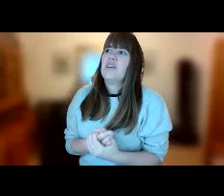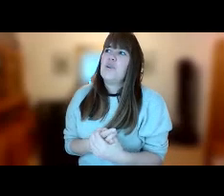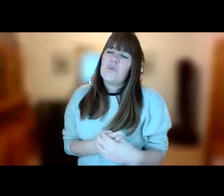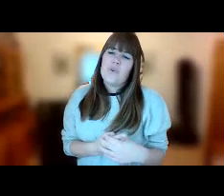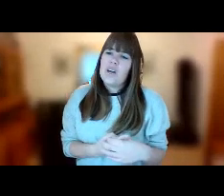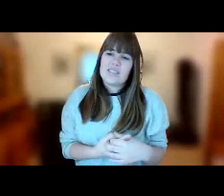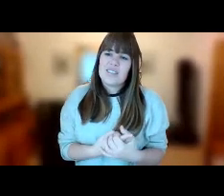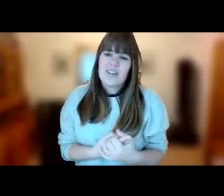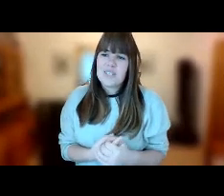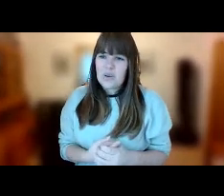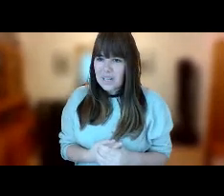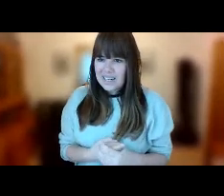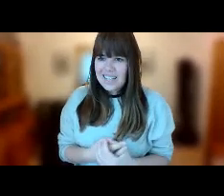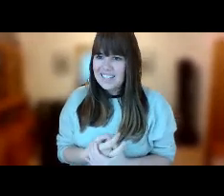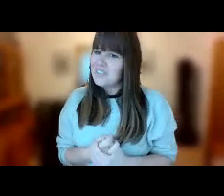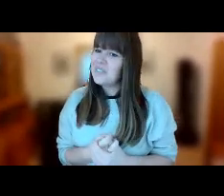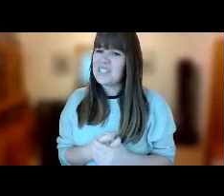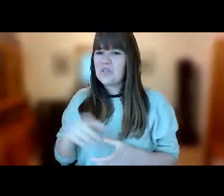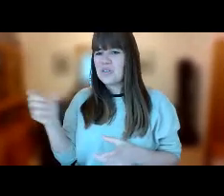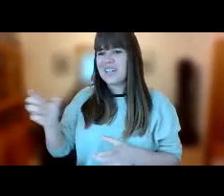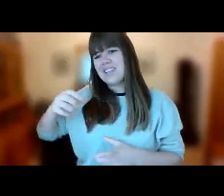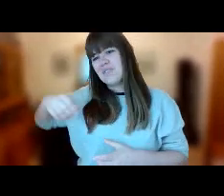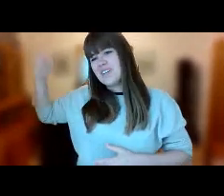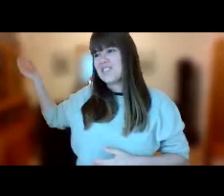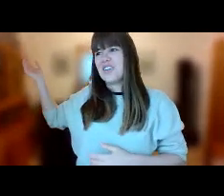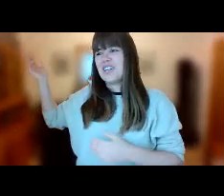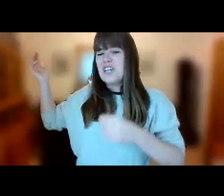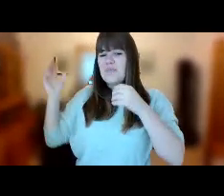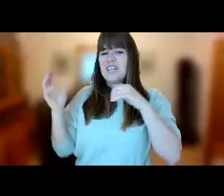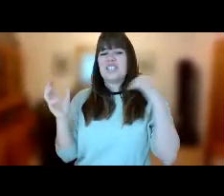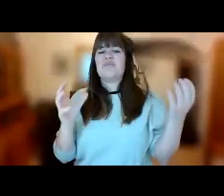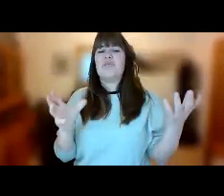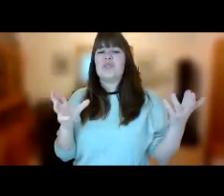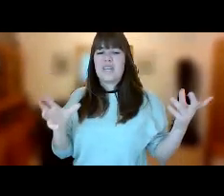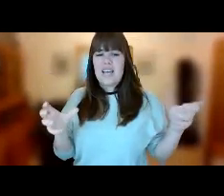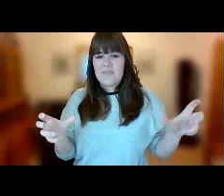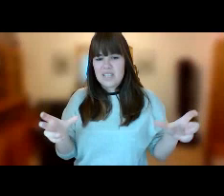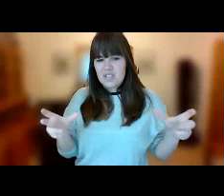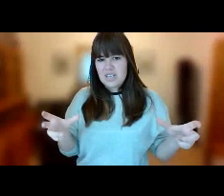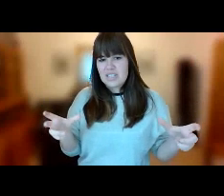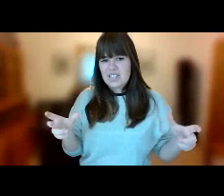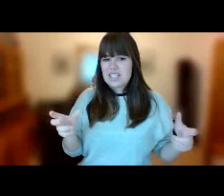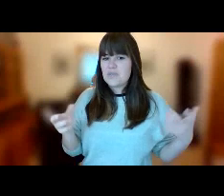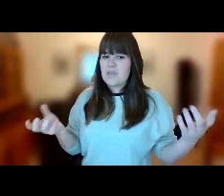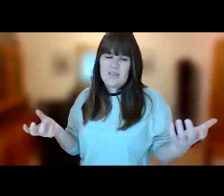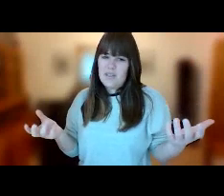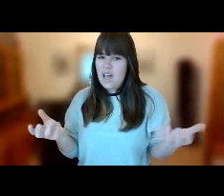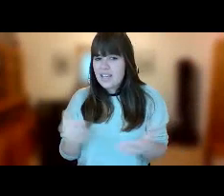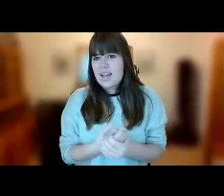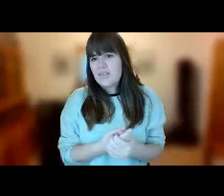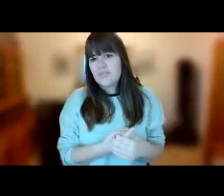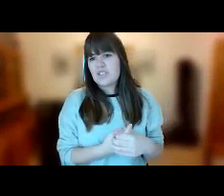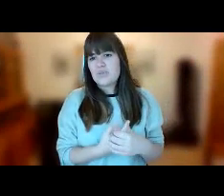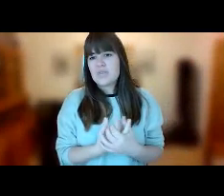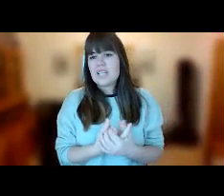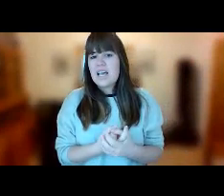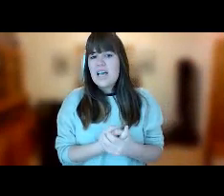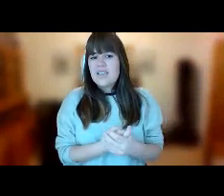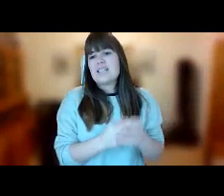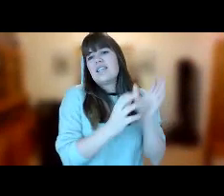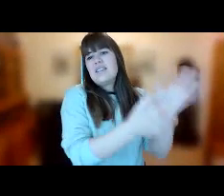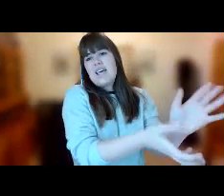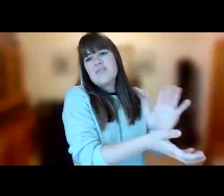think words can go so quickly. We talk, the word's gone, but actually the more that we can have these strategies, like having